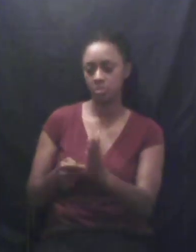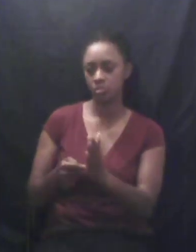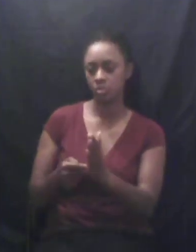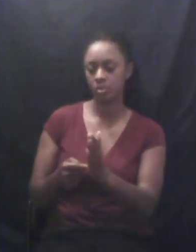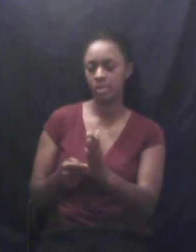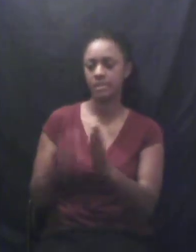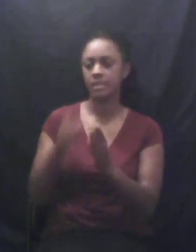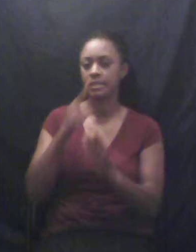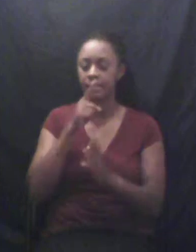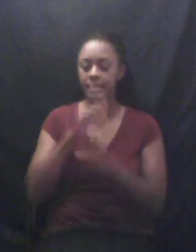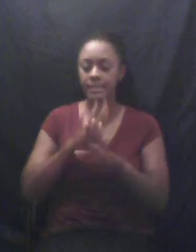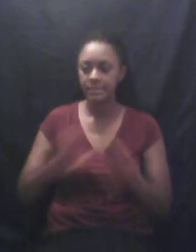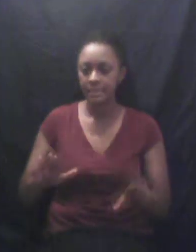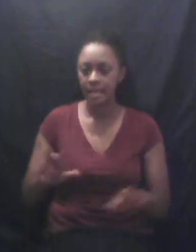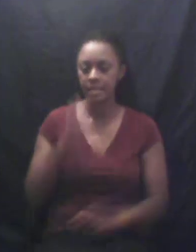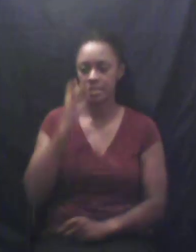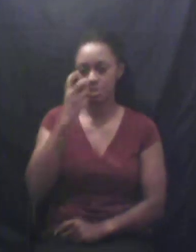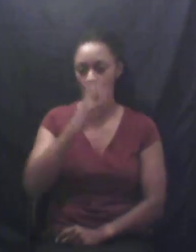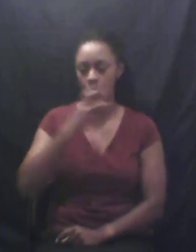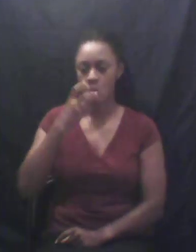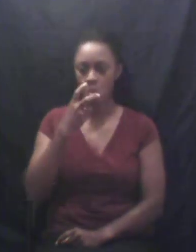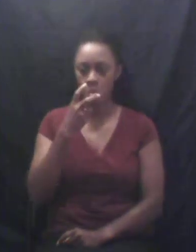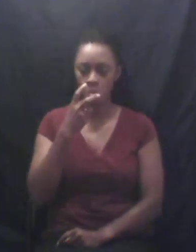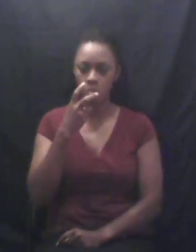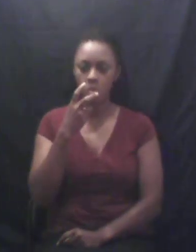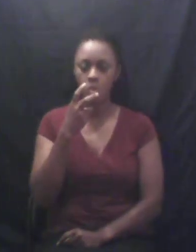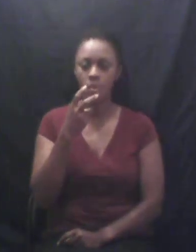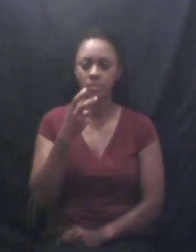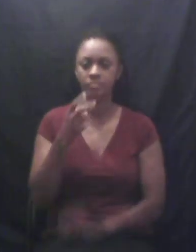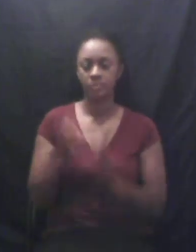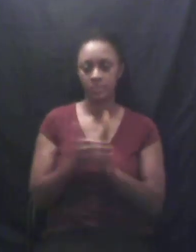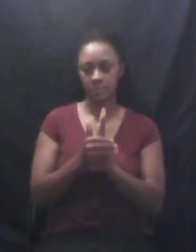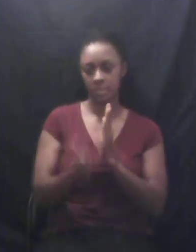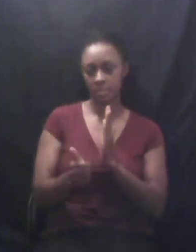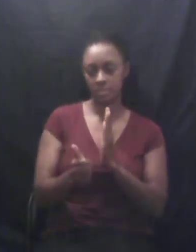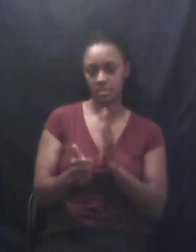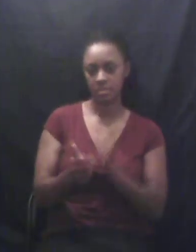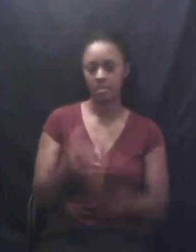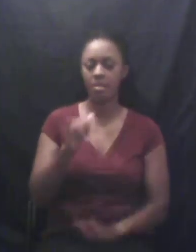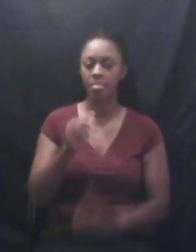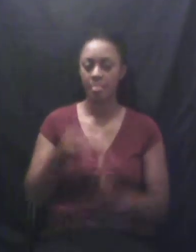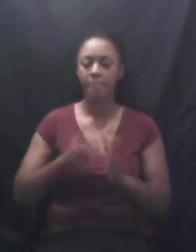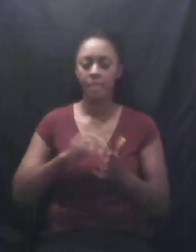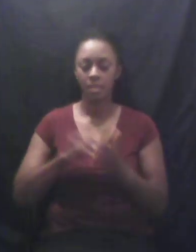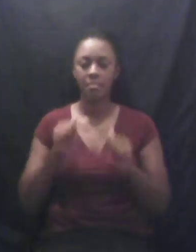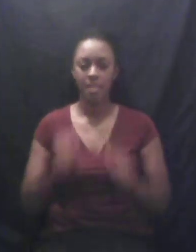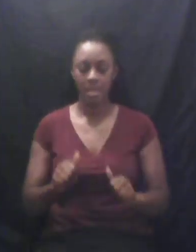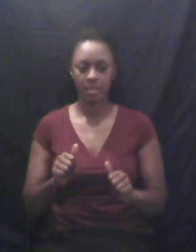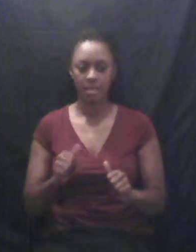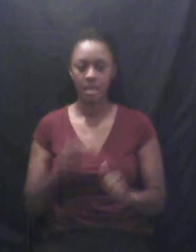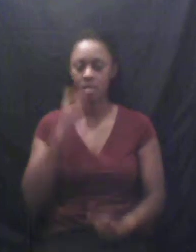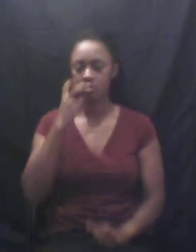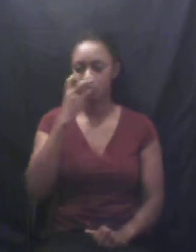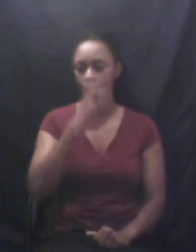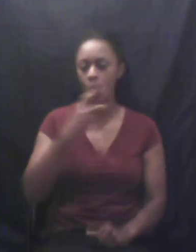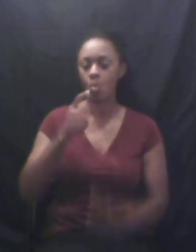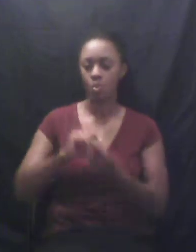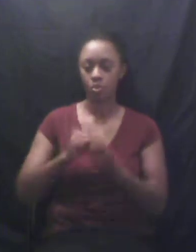they've demonstrated the ability to transliterate a spoken message from a person who